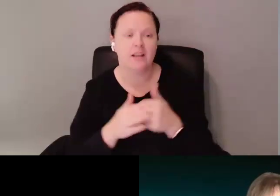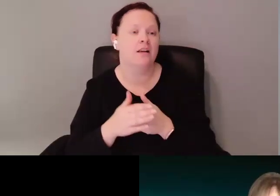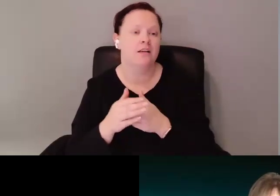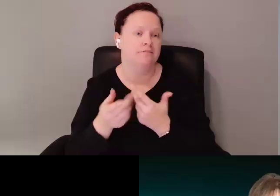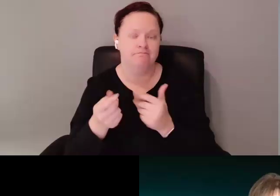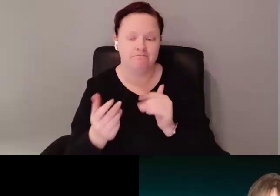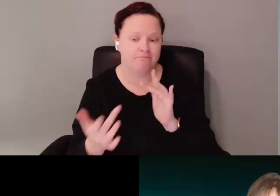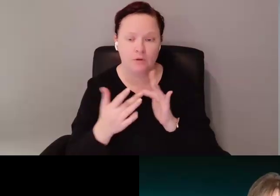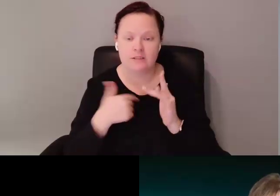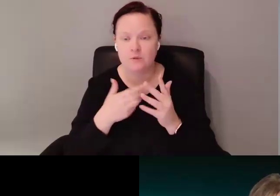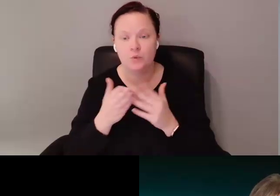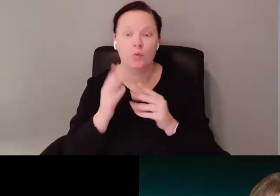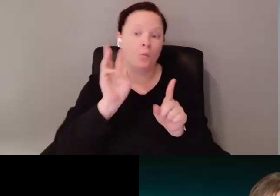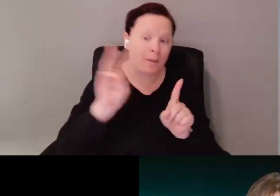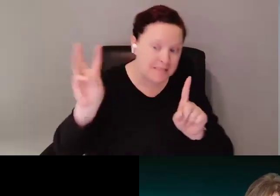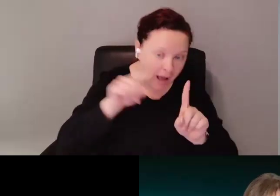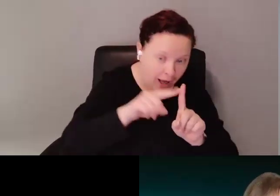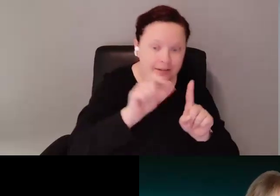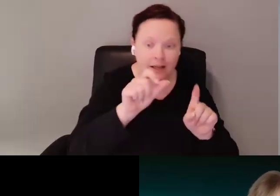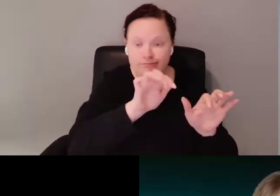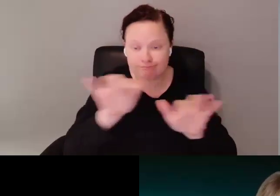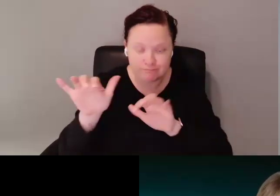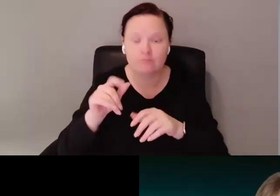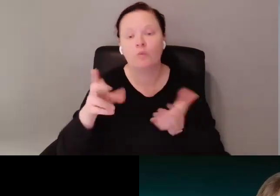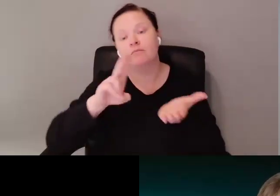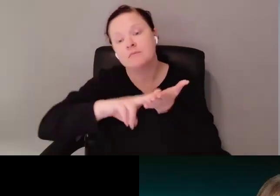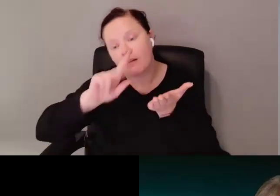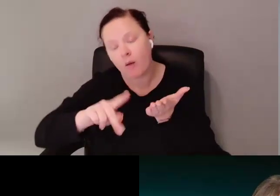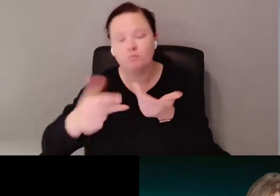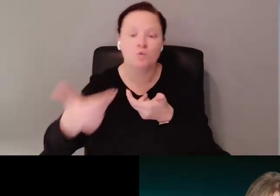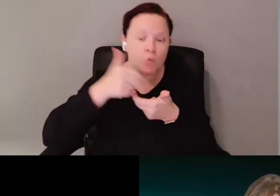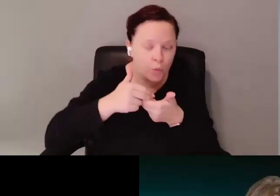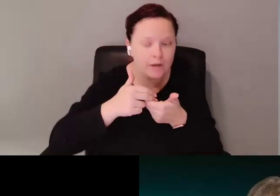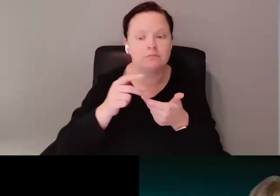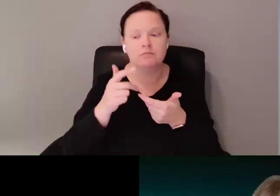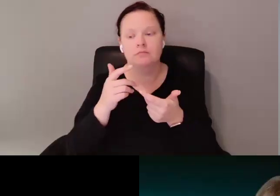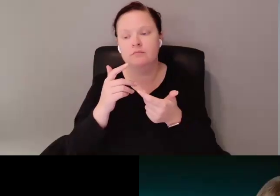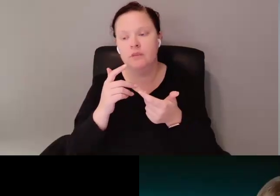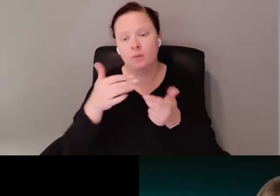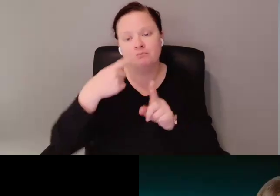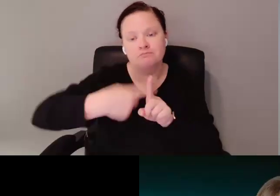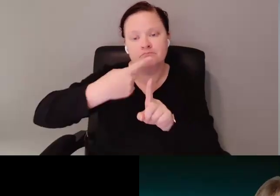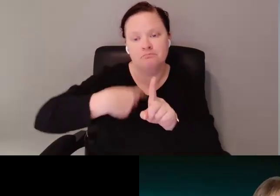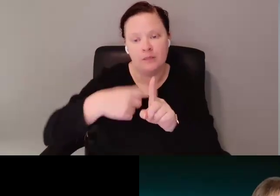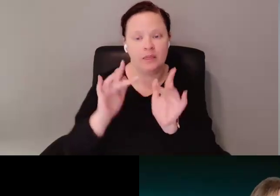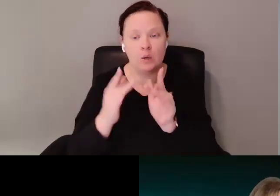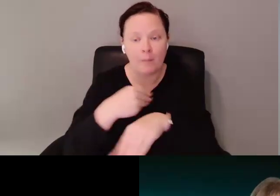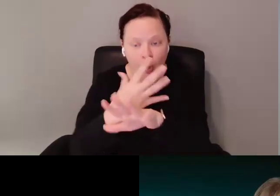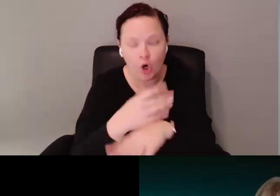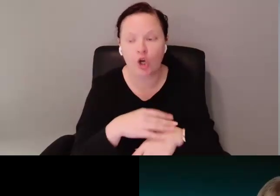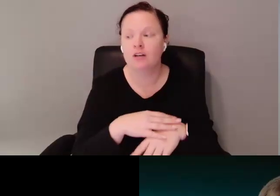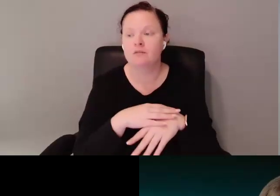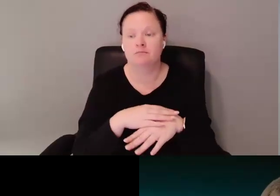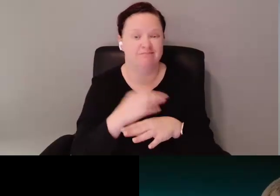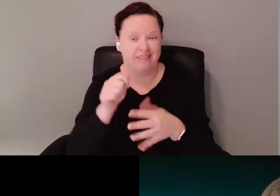a hold of us through the website, sign up for our monthly webinars, any of